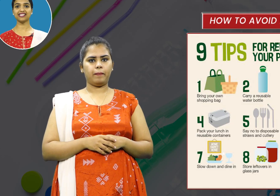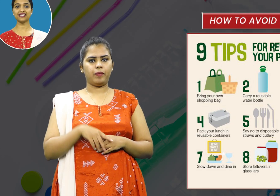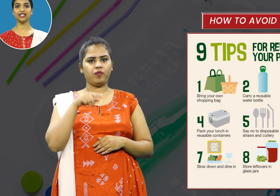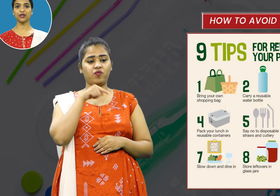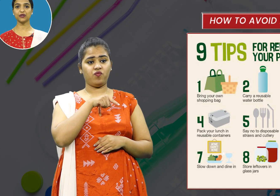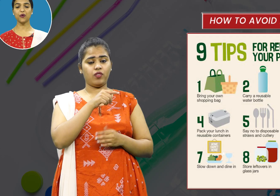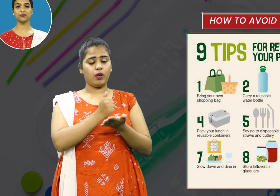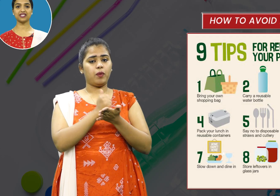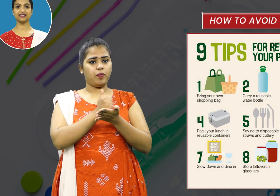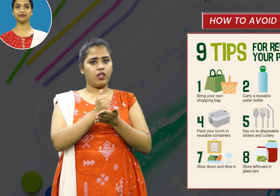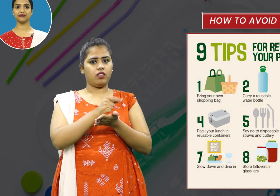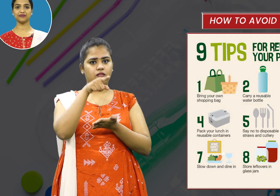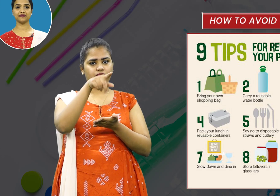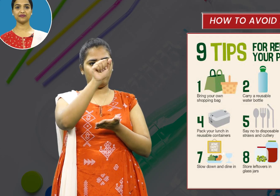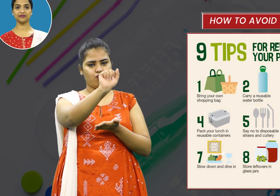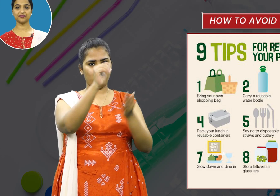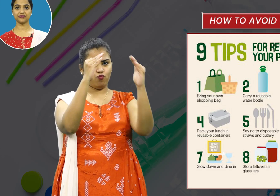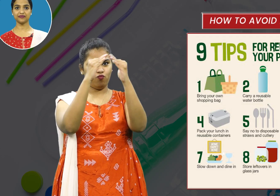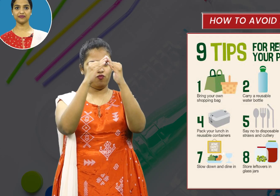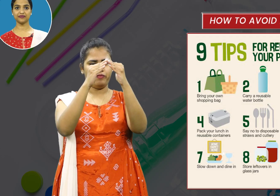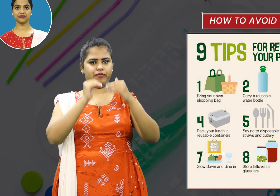Practice this in your homes.